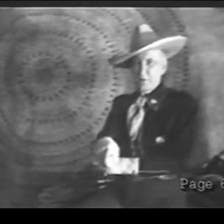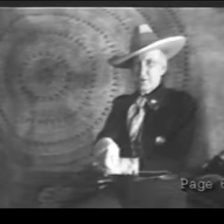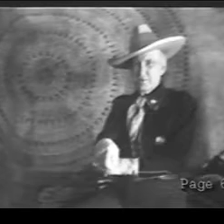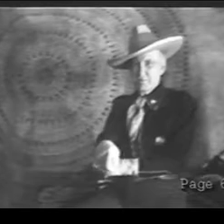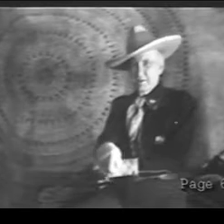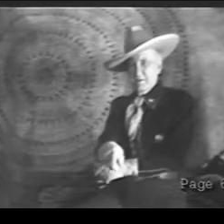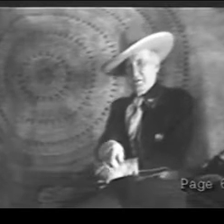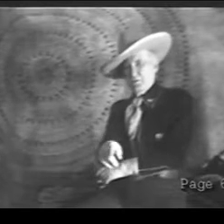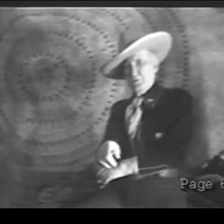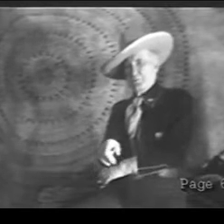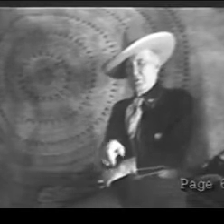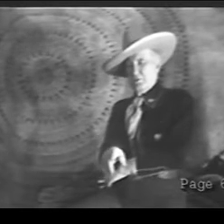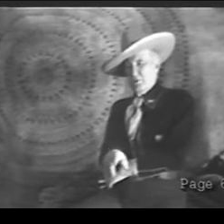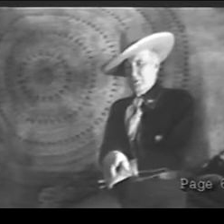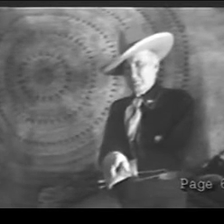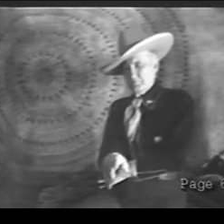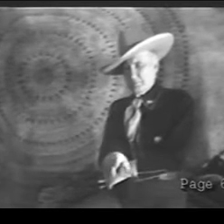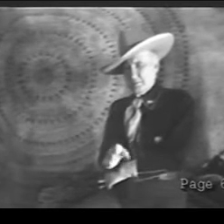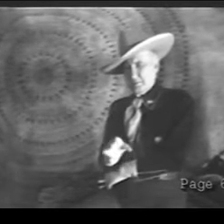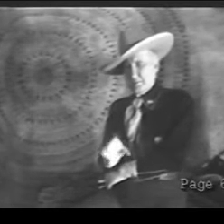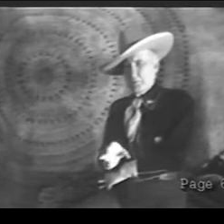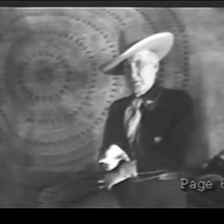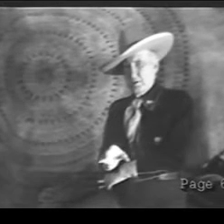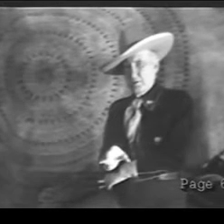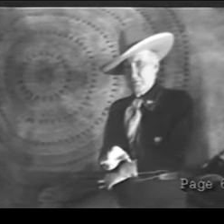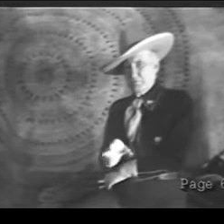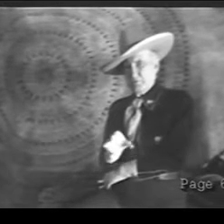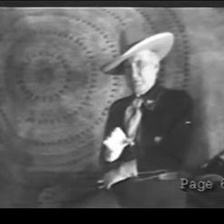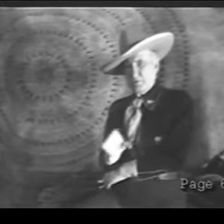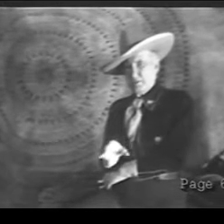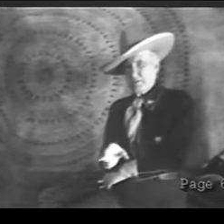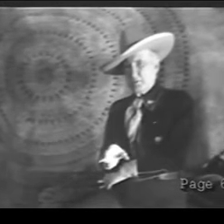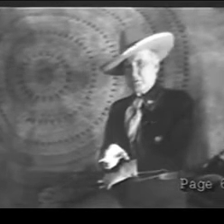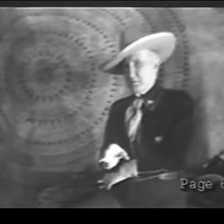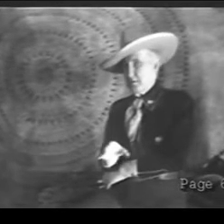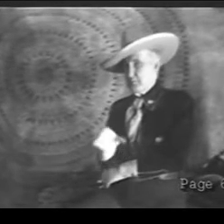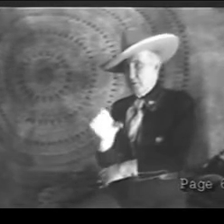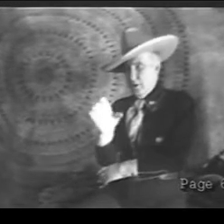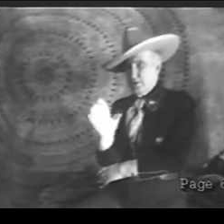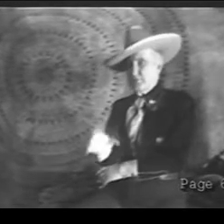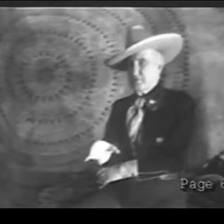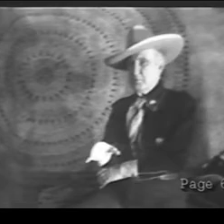dog. Now, you know, the prairie dog and the little prairie owl and the rattlesnake will sometimes all live in the same